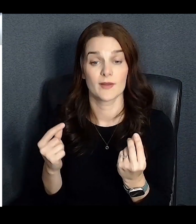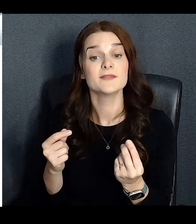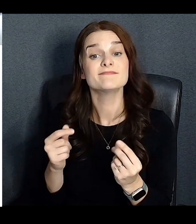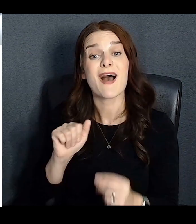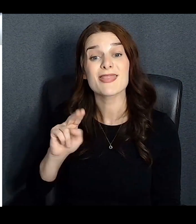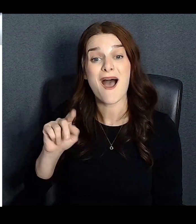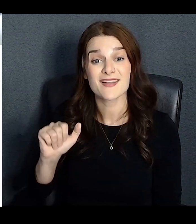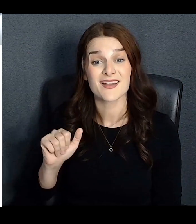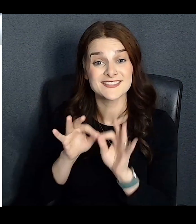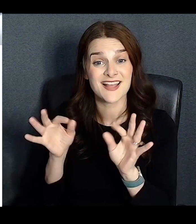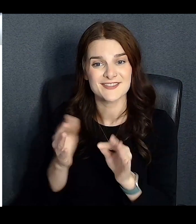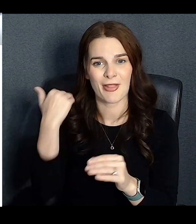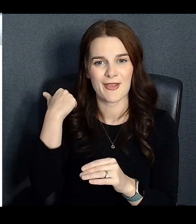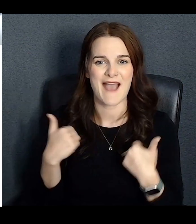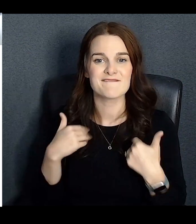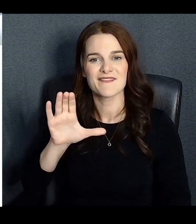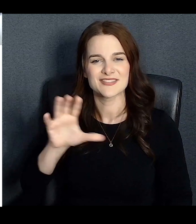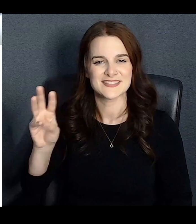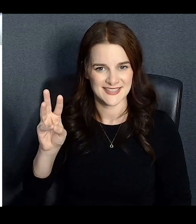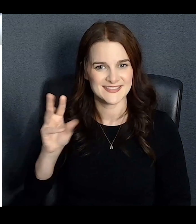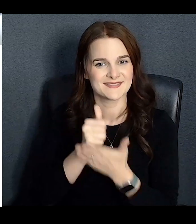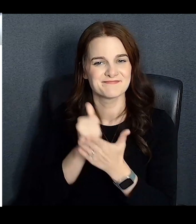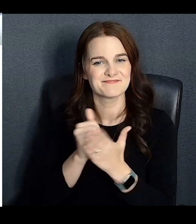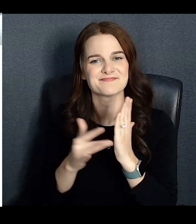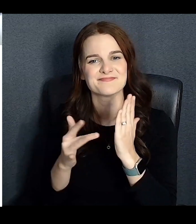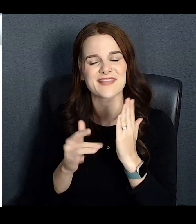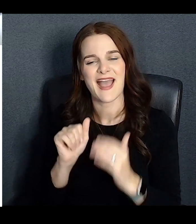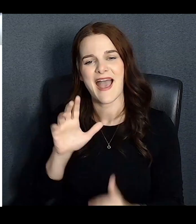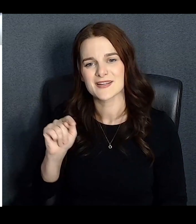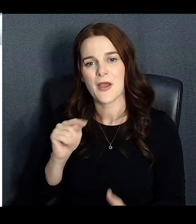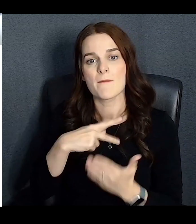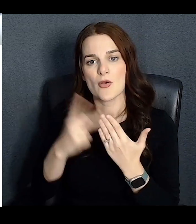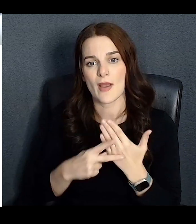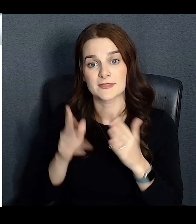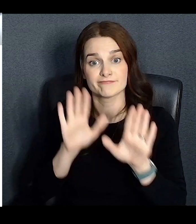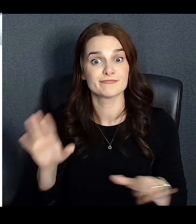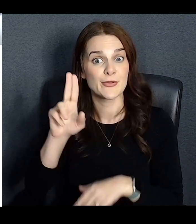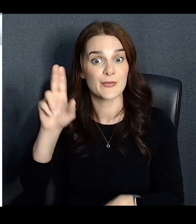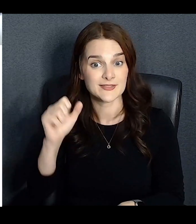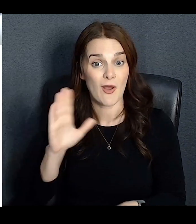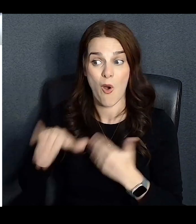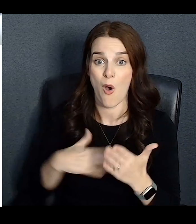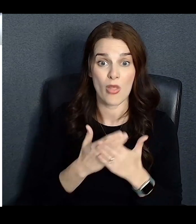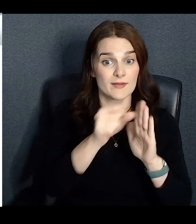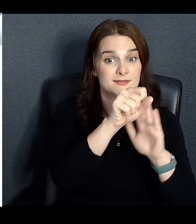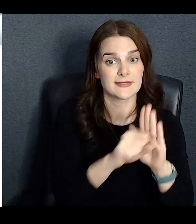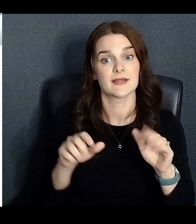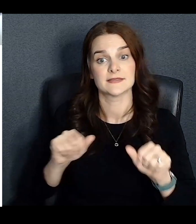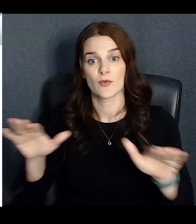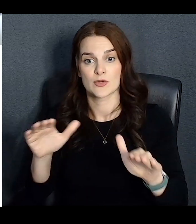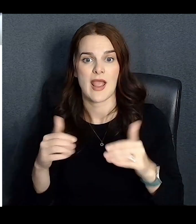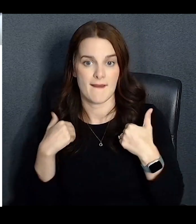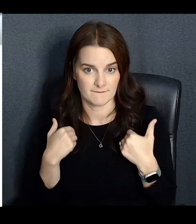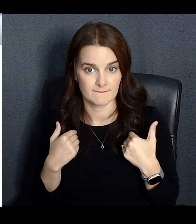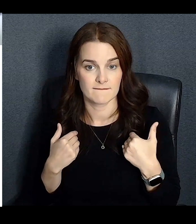right? So like Alana said earlier, there are 56 Assistive Technology Act programs in the United States. Every single state and territory has one, and we